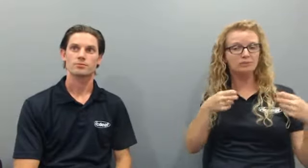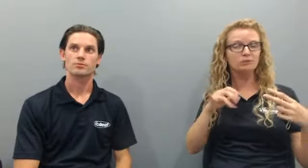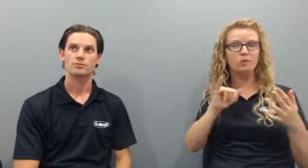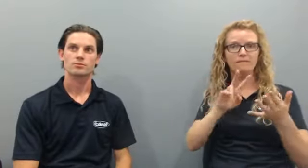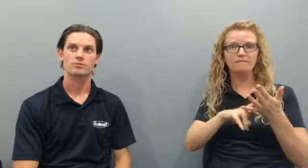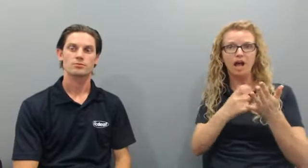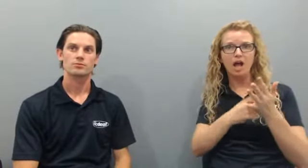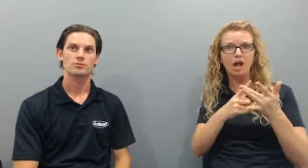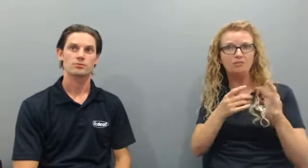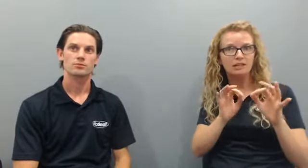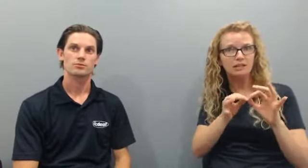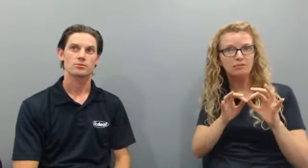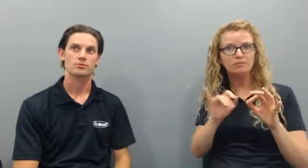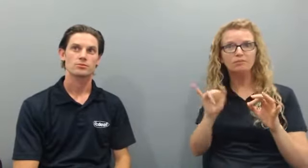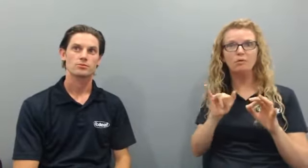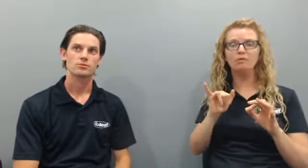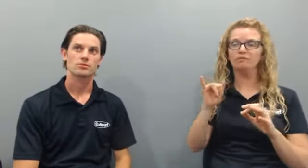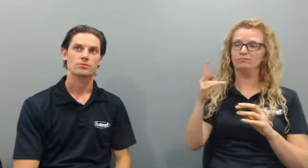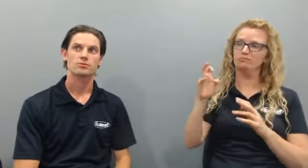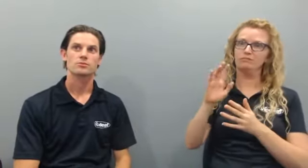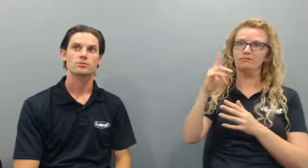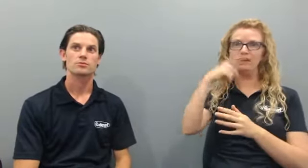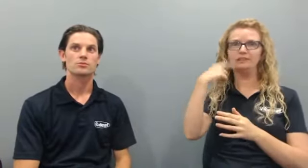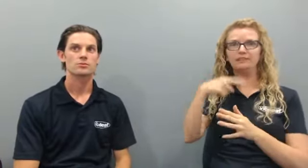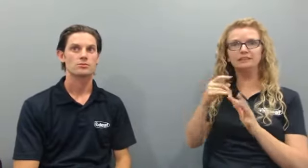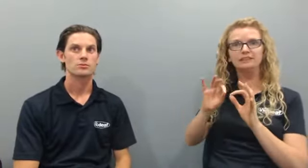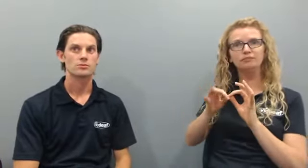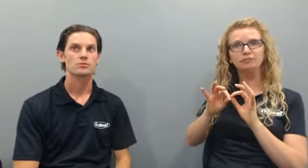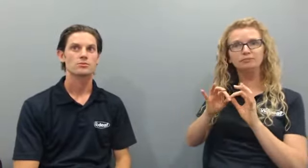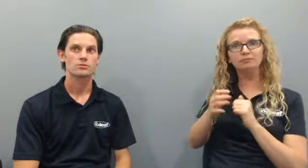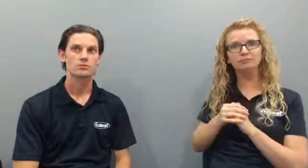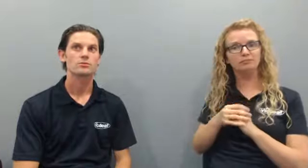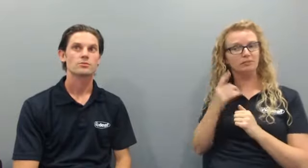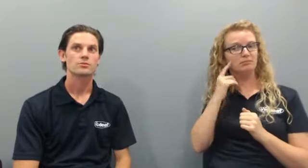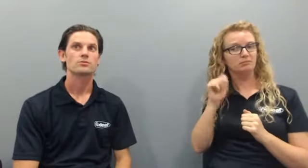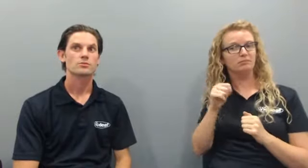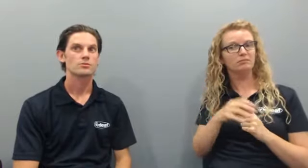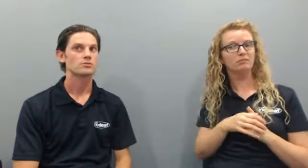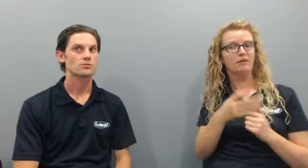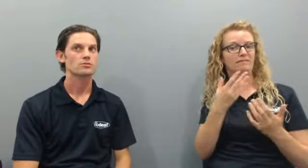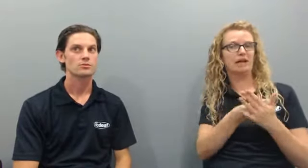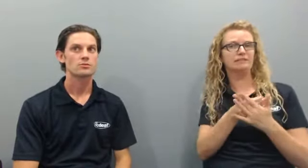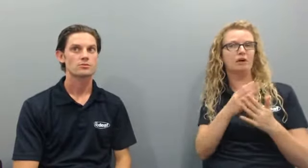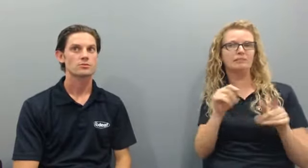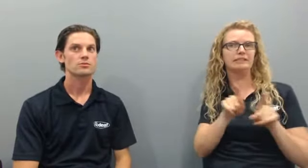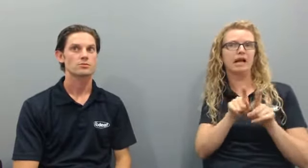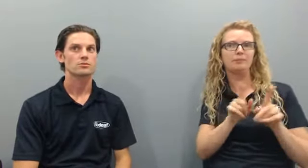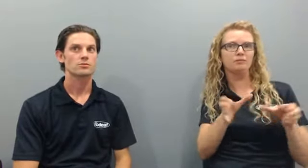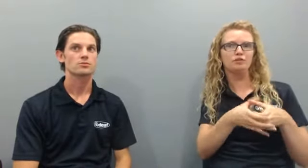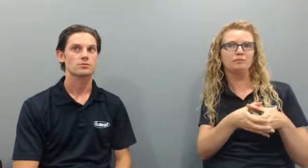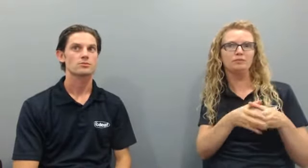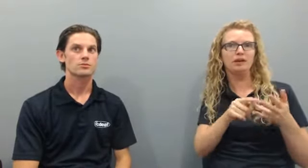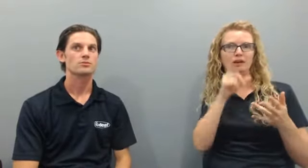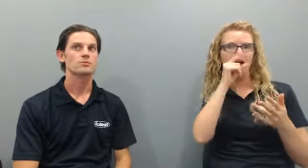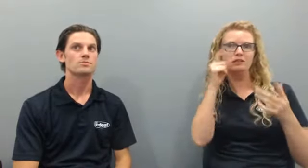can decide whether or not you want VRI interpreting, captions, face-to-face interpreting. The funding all comes from